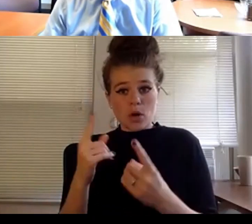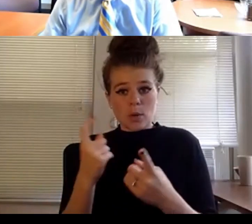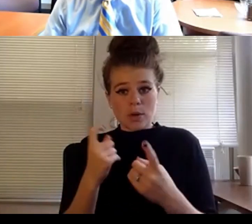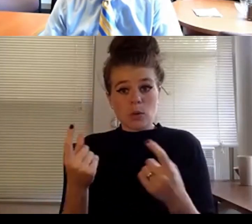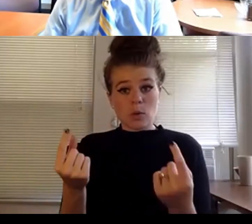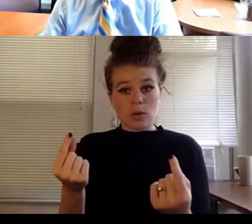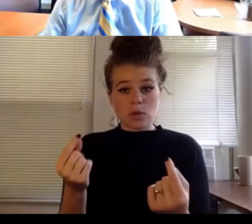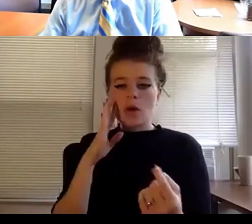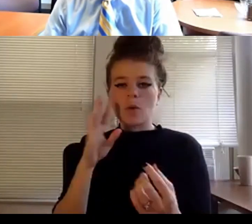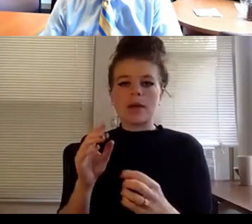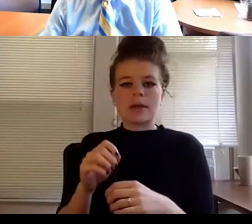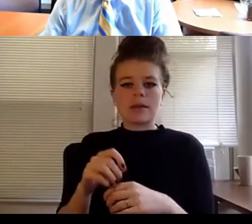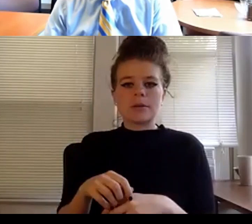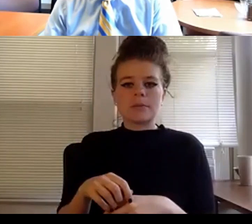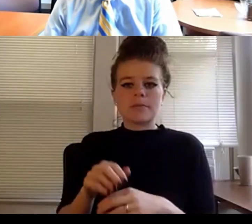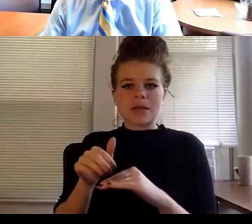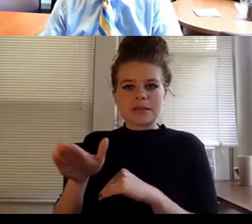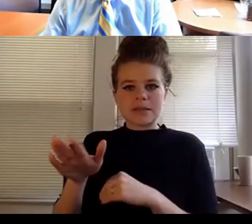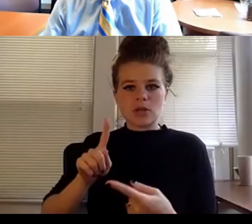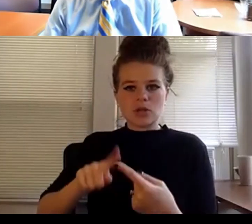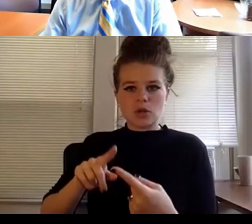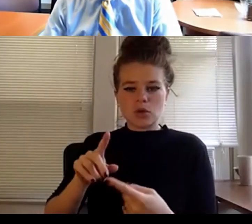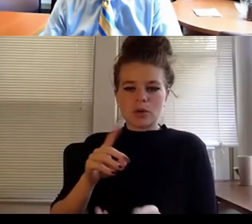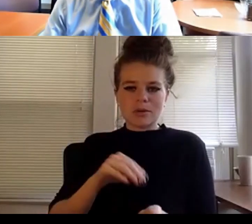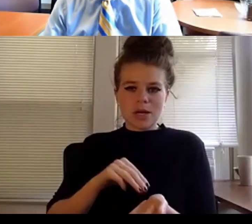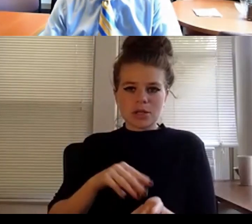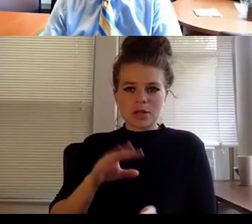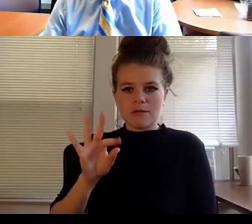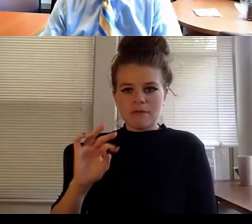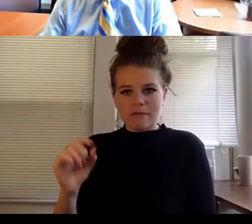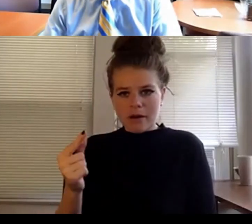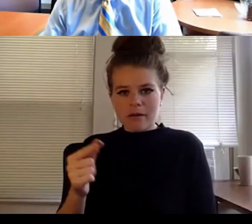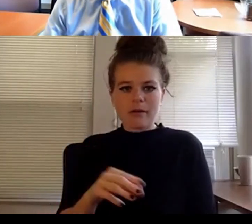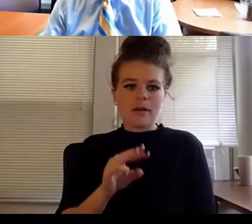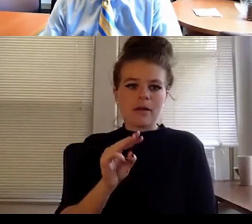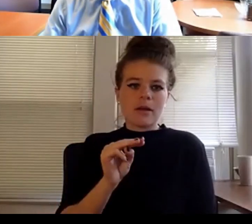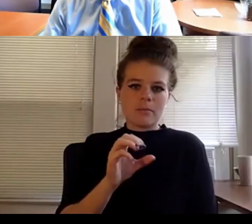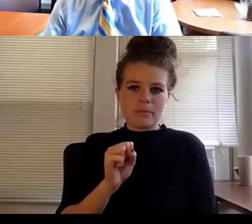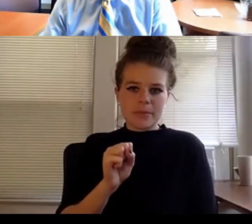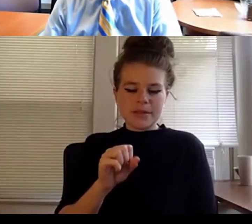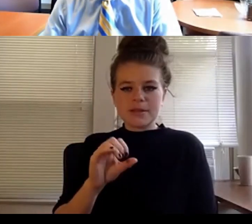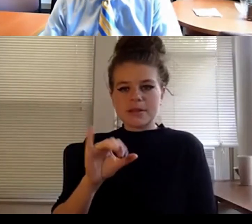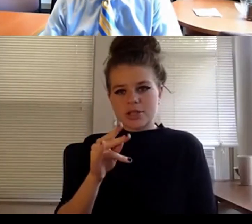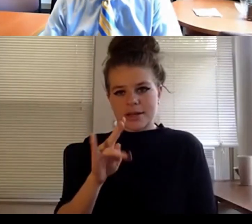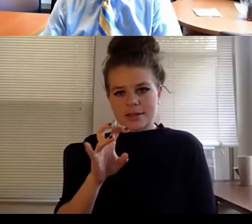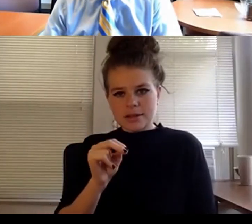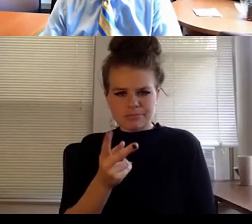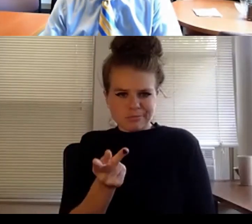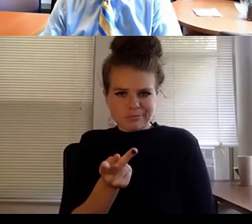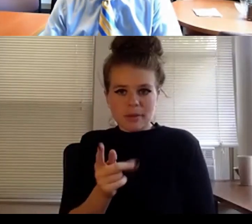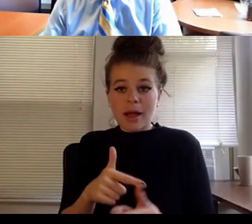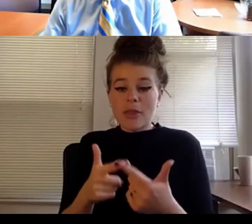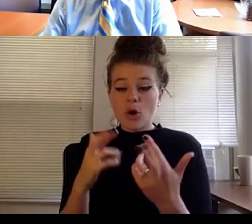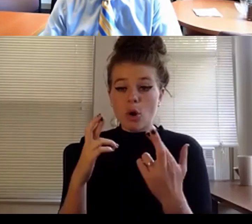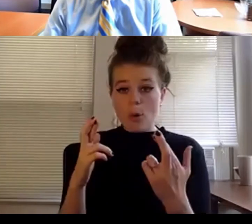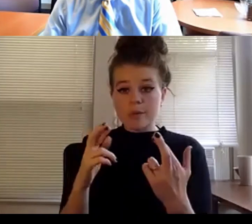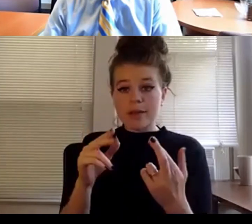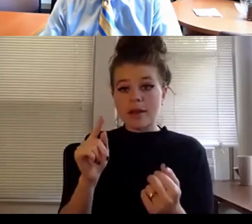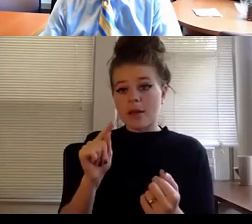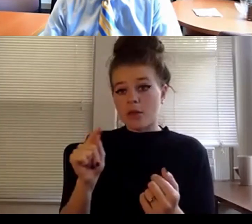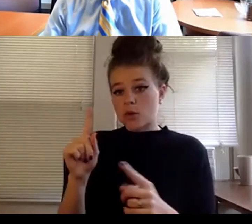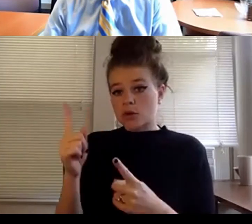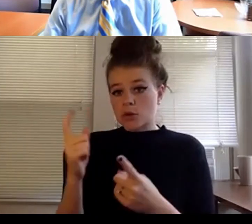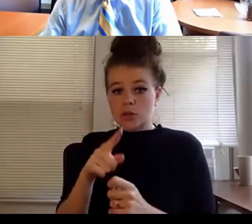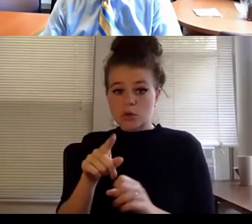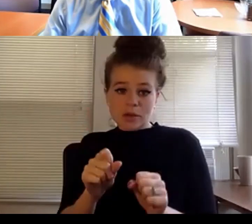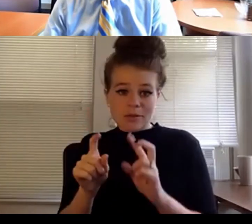is send them to Dr. Fung and Ms. Jackson. And hopefully we can have some of those questions answered as well